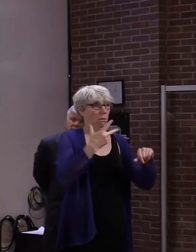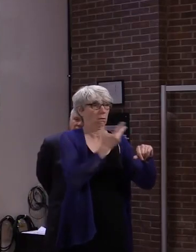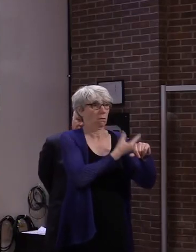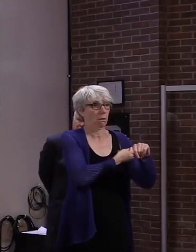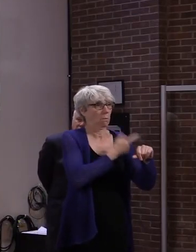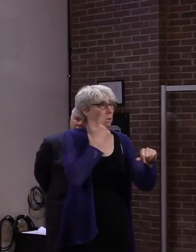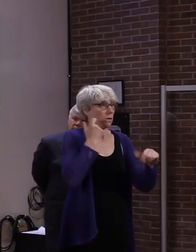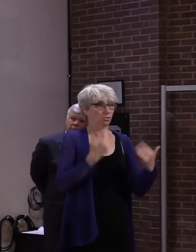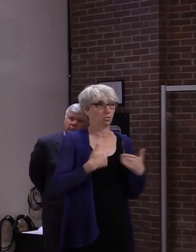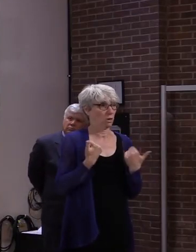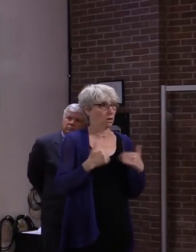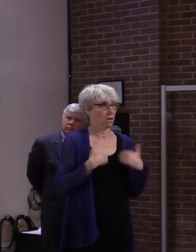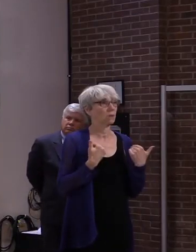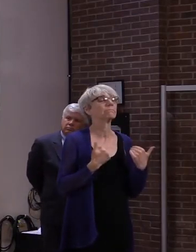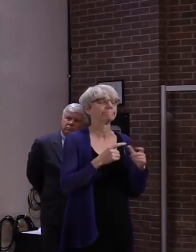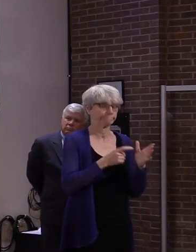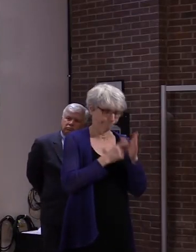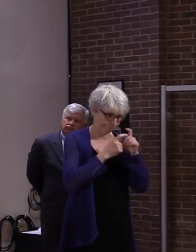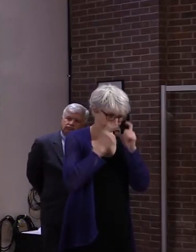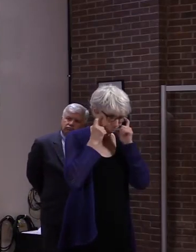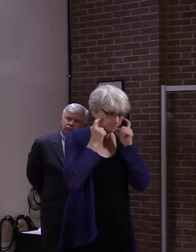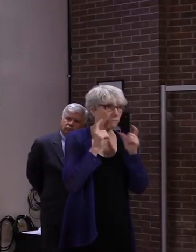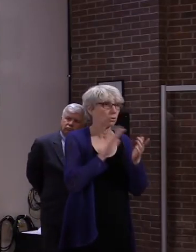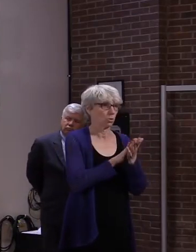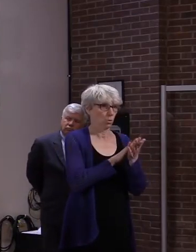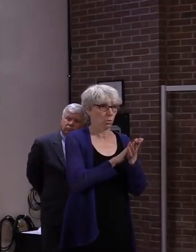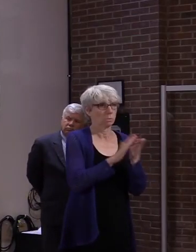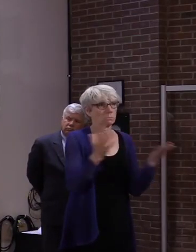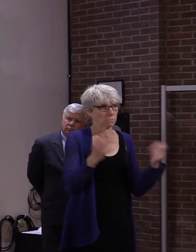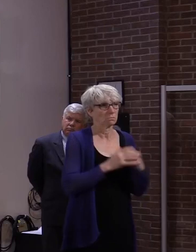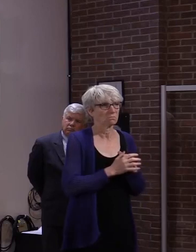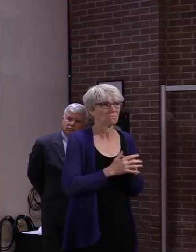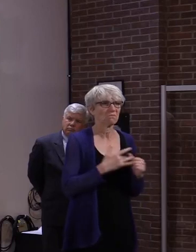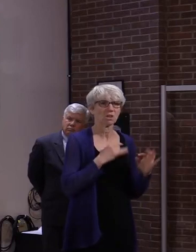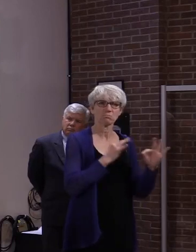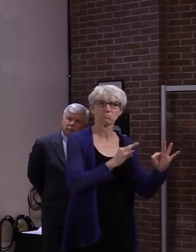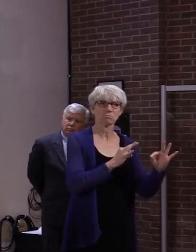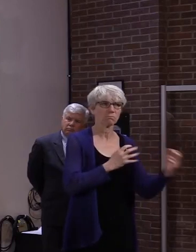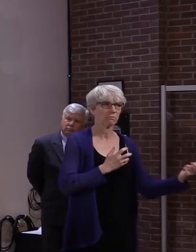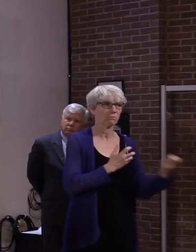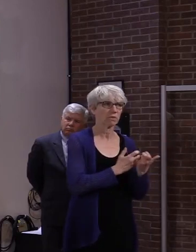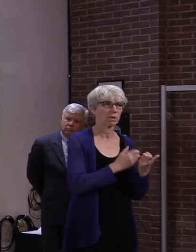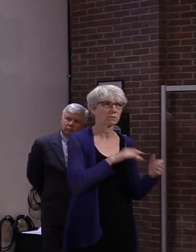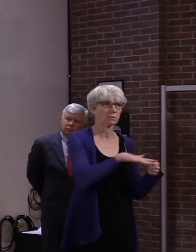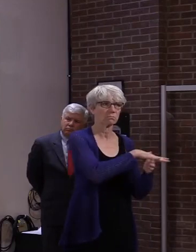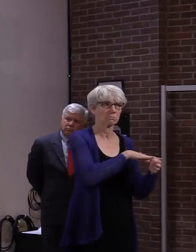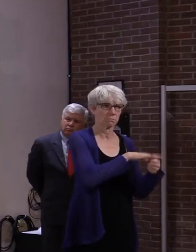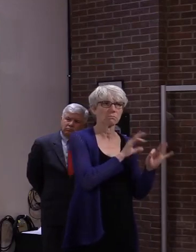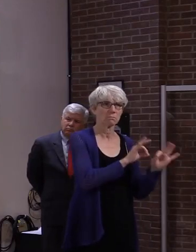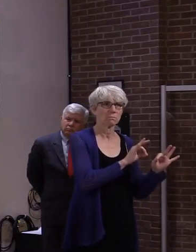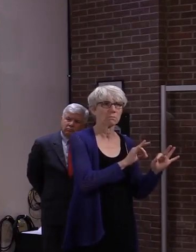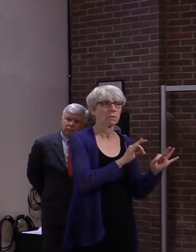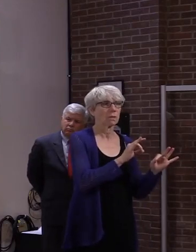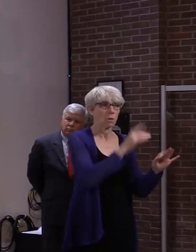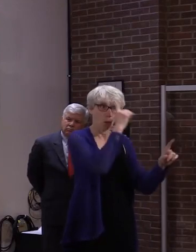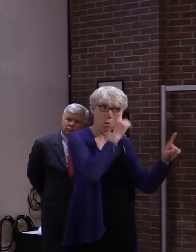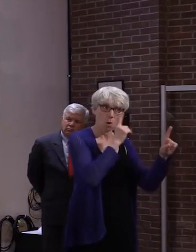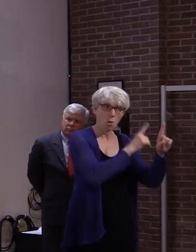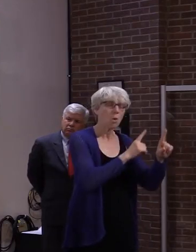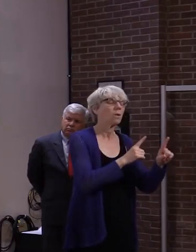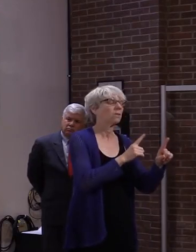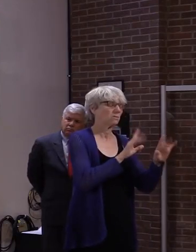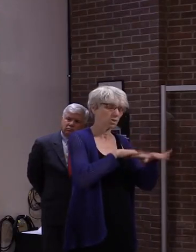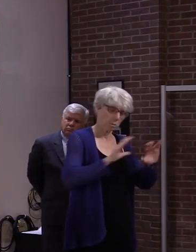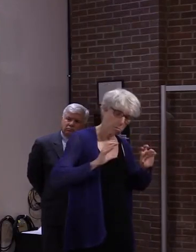be vaccinated over time so we think that's the right approach uh getting kids back in school is